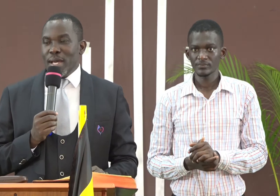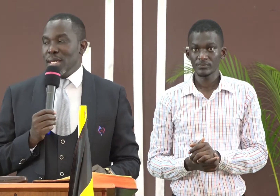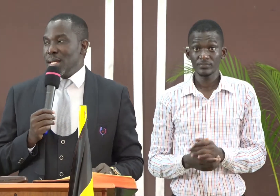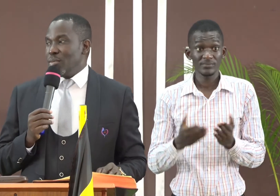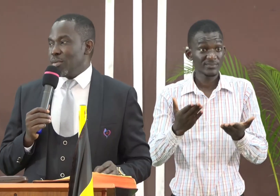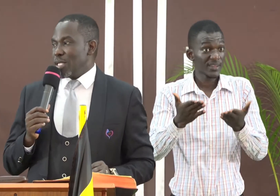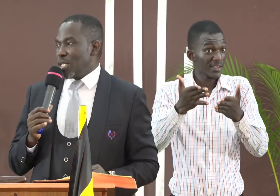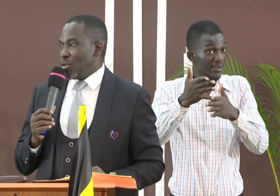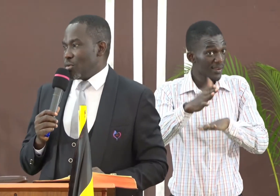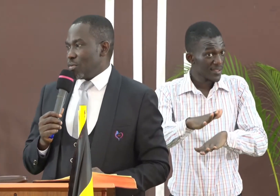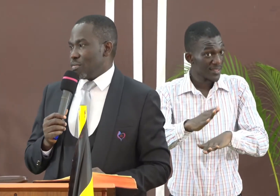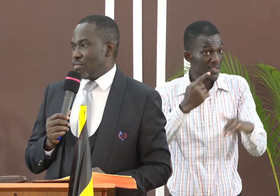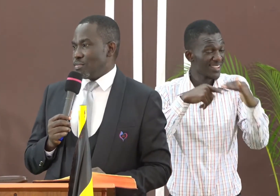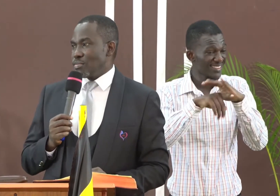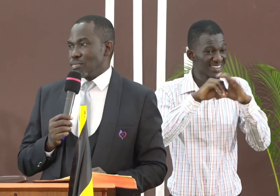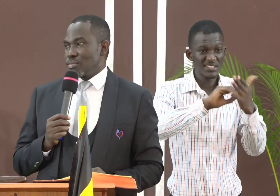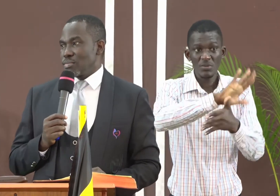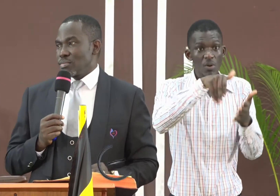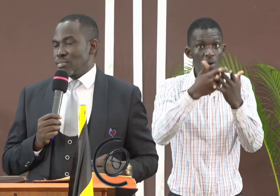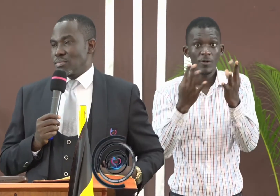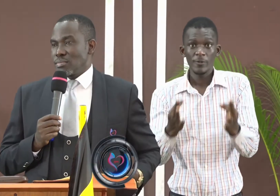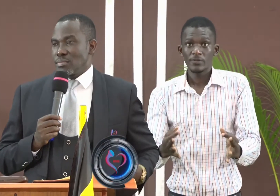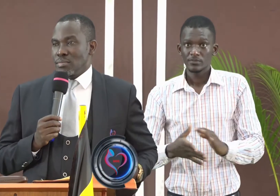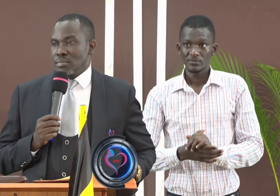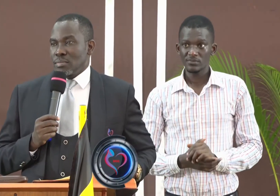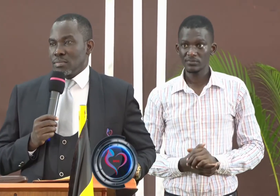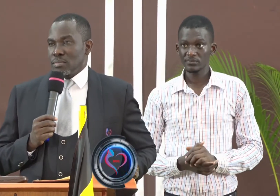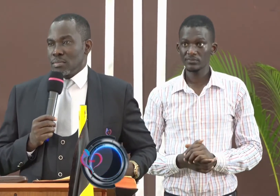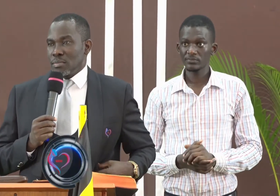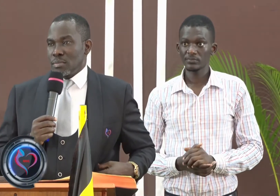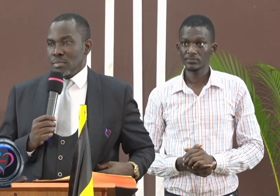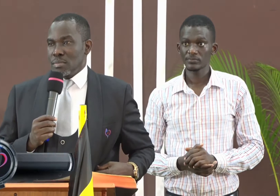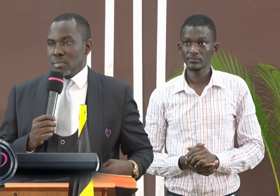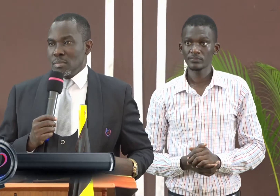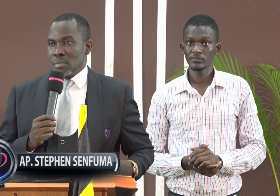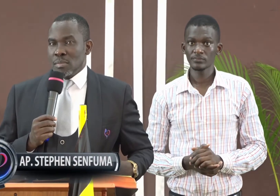Okufa kwayingira mu buli kintu. Death entered into everything.